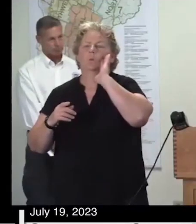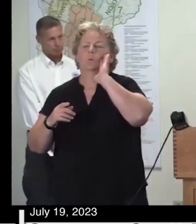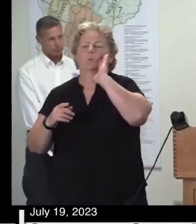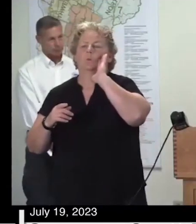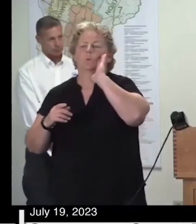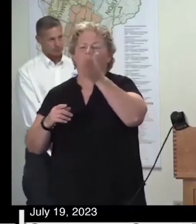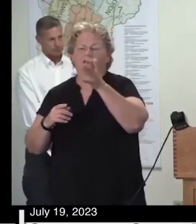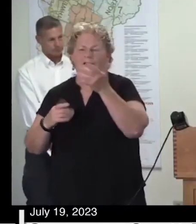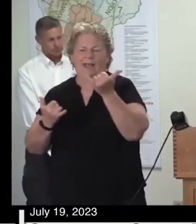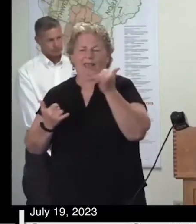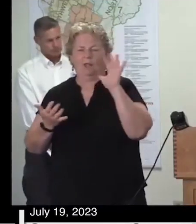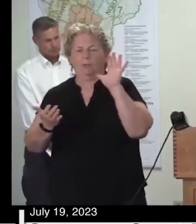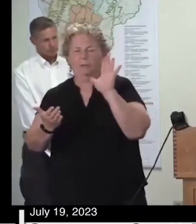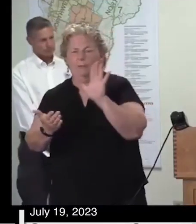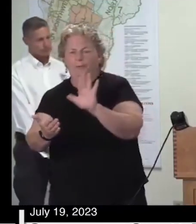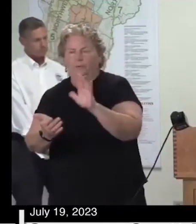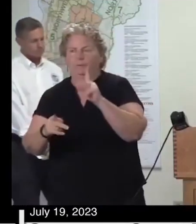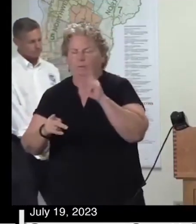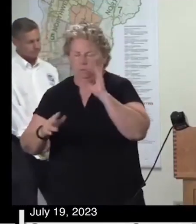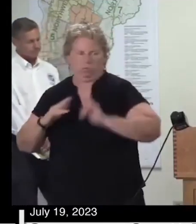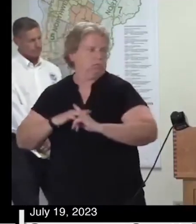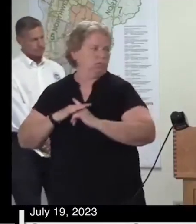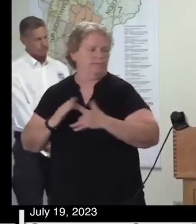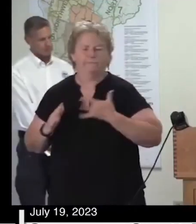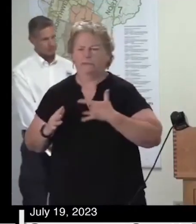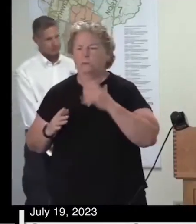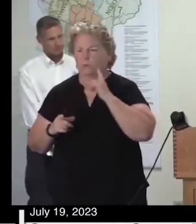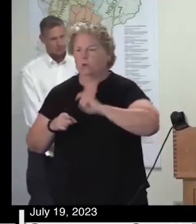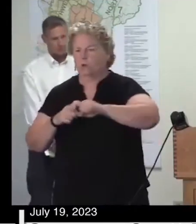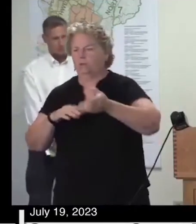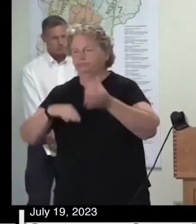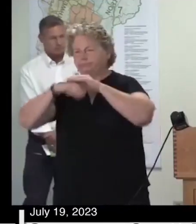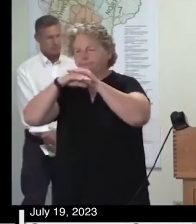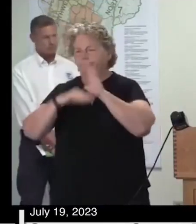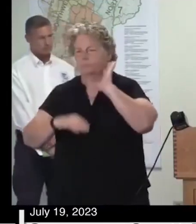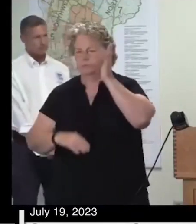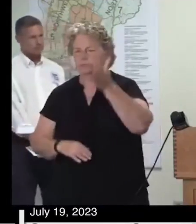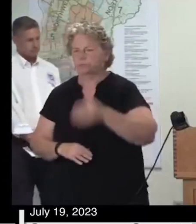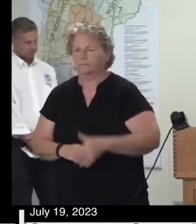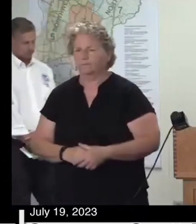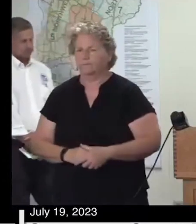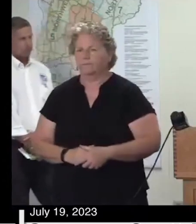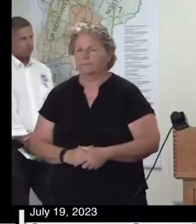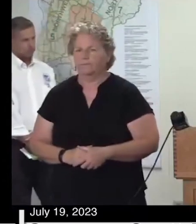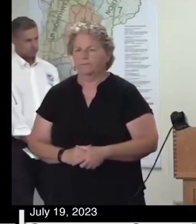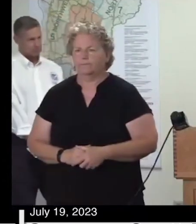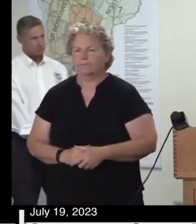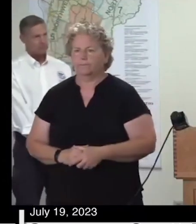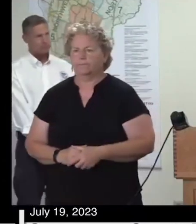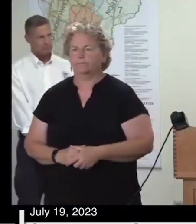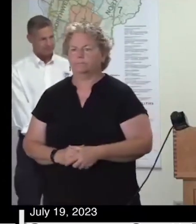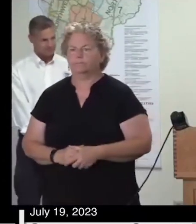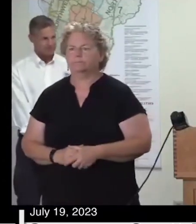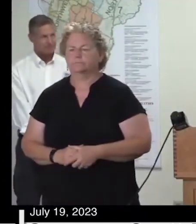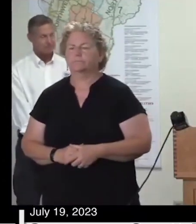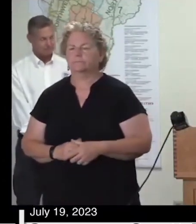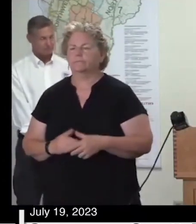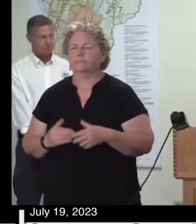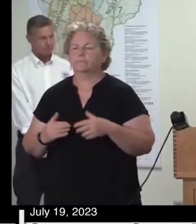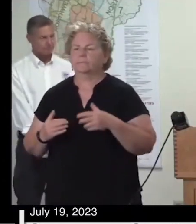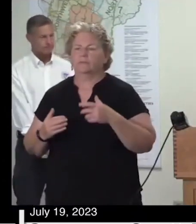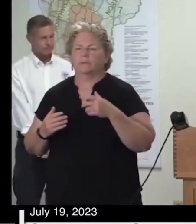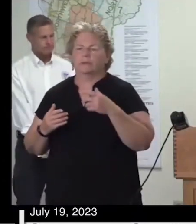think about responding to a traumatic event, you're going to go through ups and